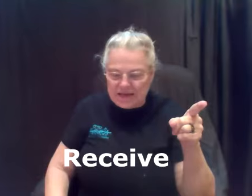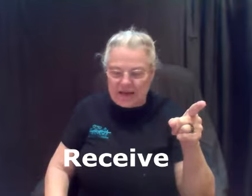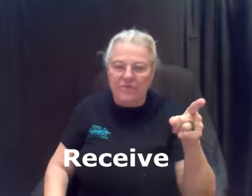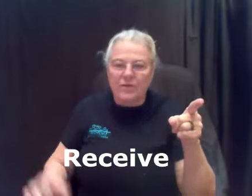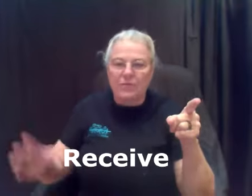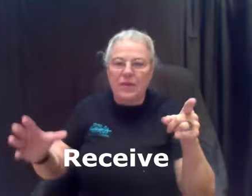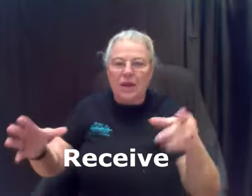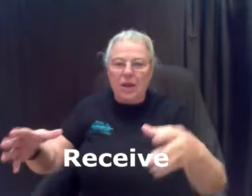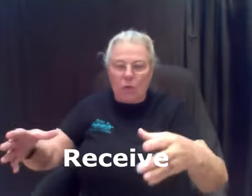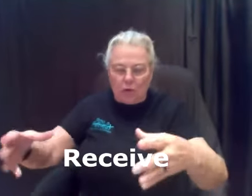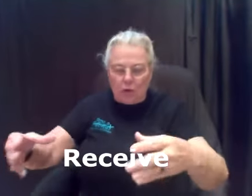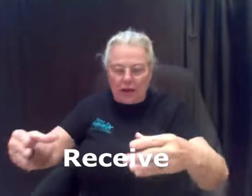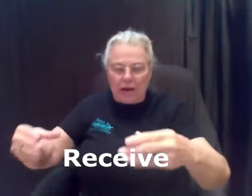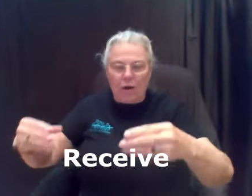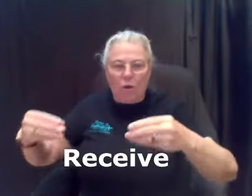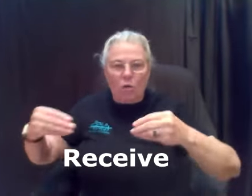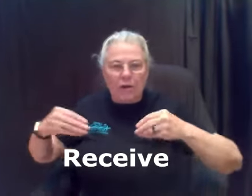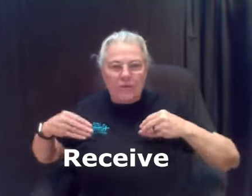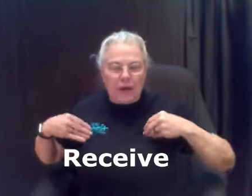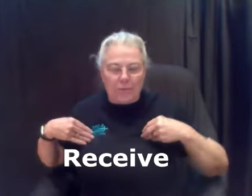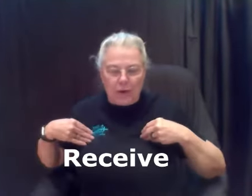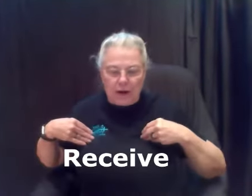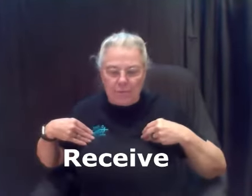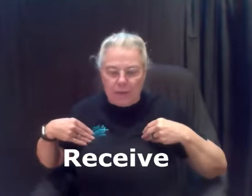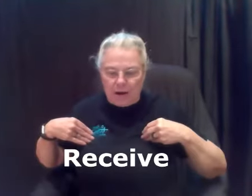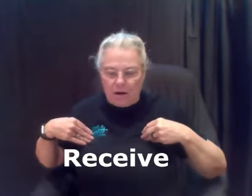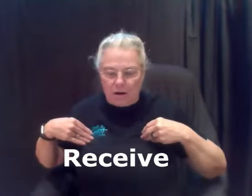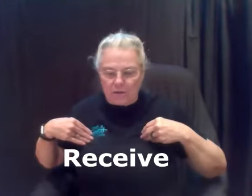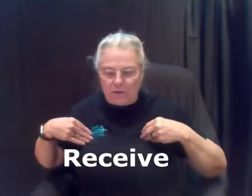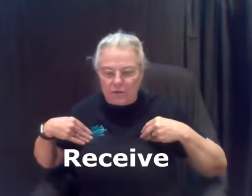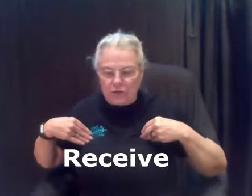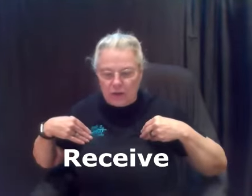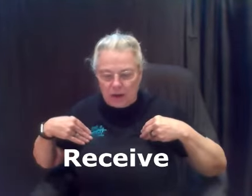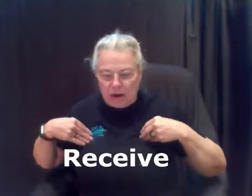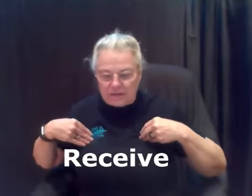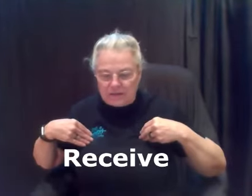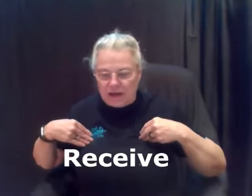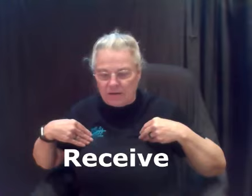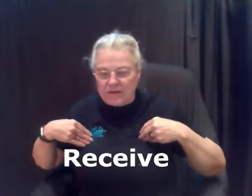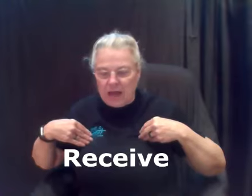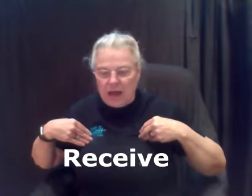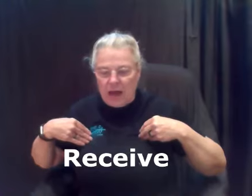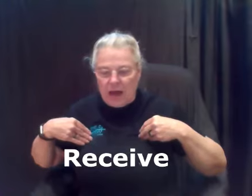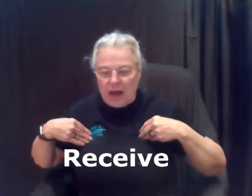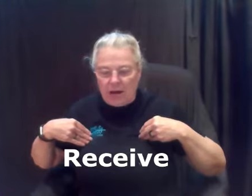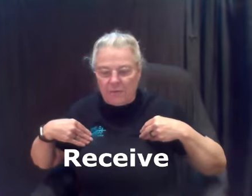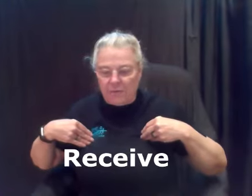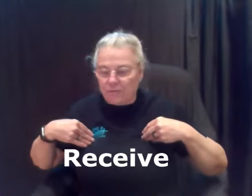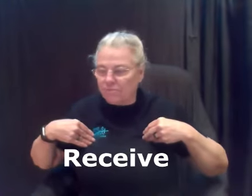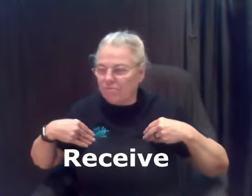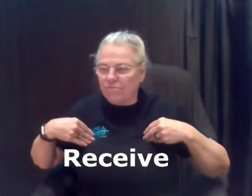Received. We're going to get a hold of it and bring it back to ourselves. And